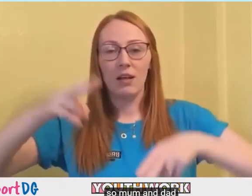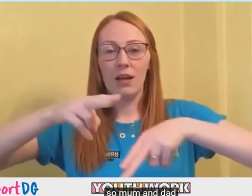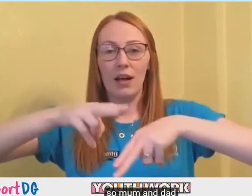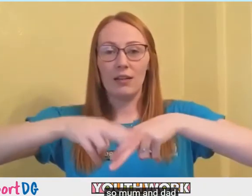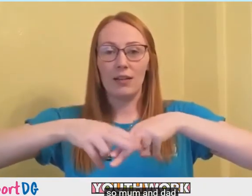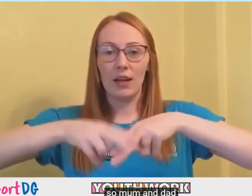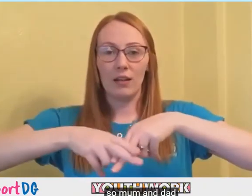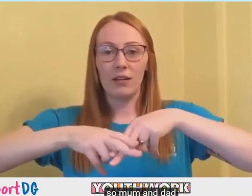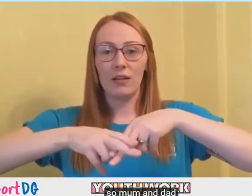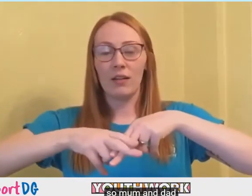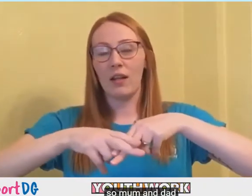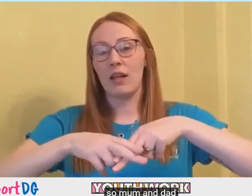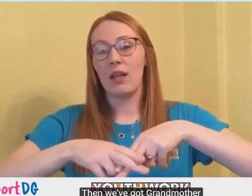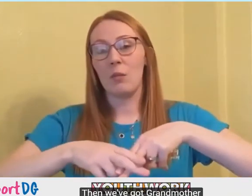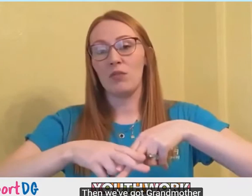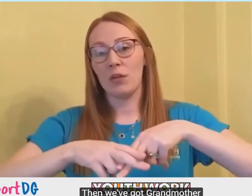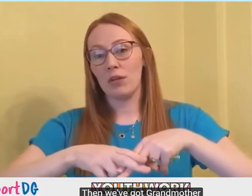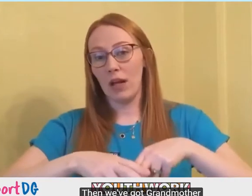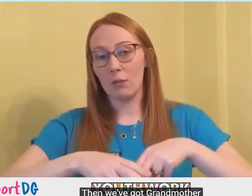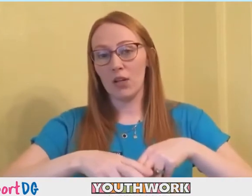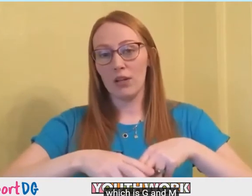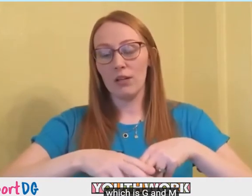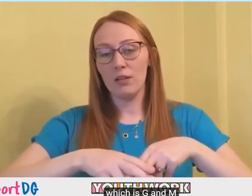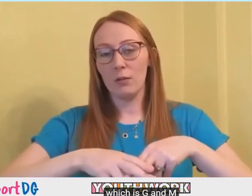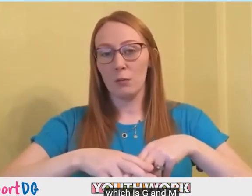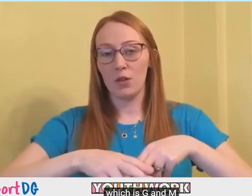and dad. Then we've got grandmother, which is